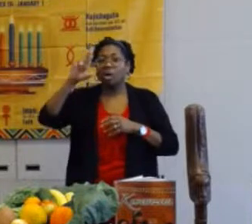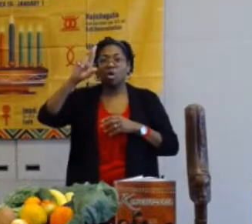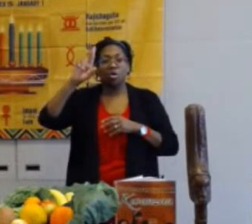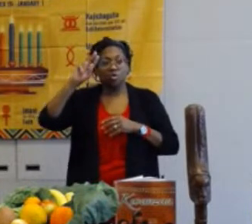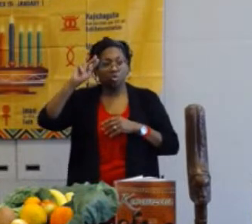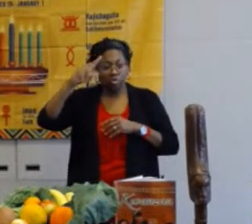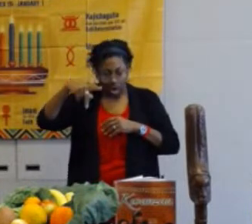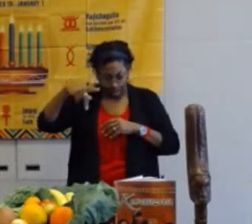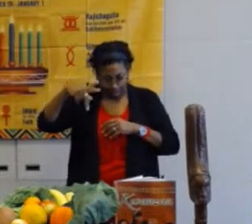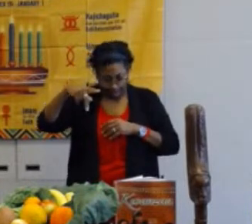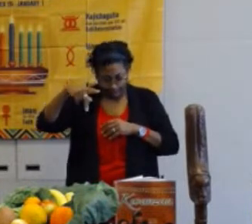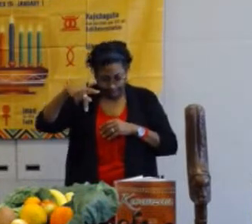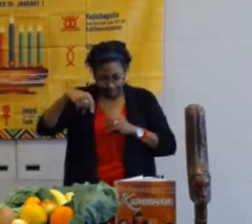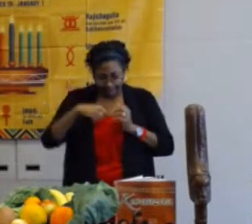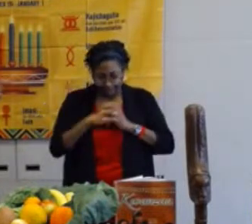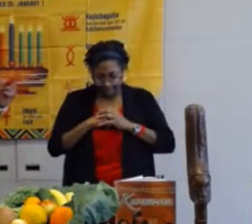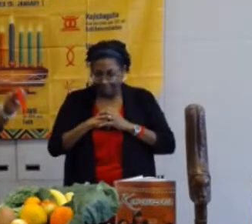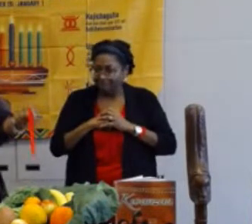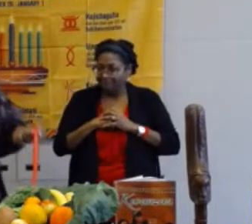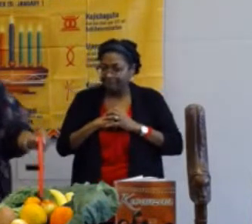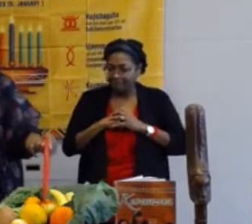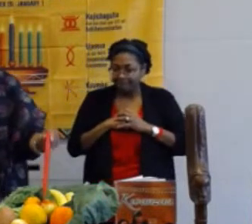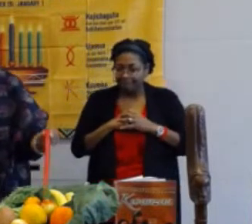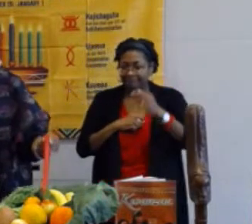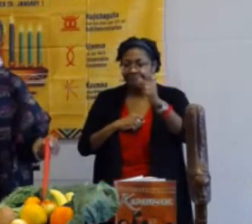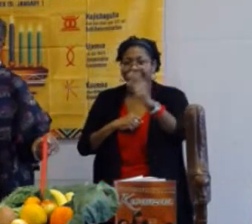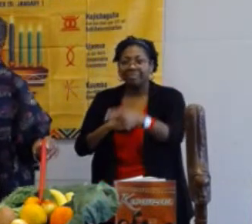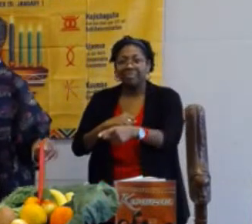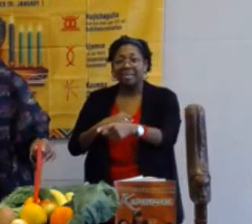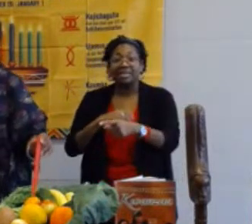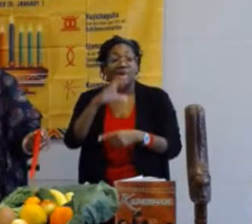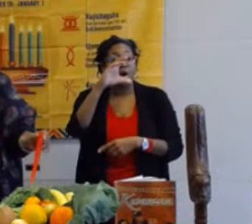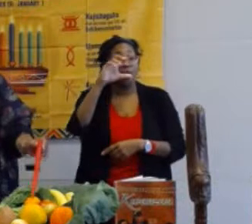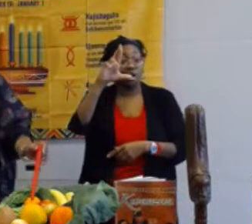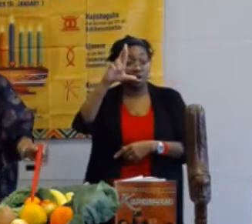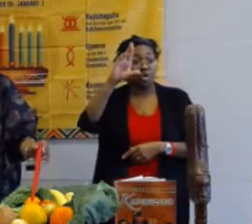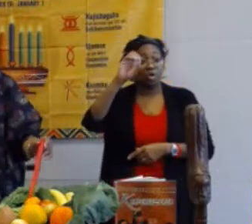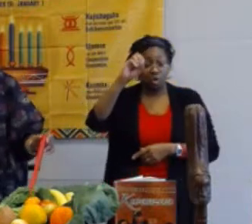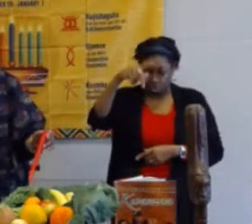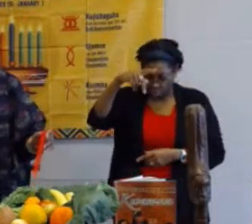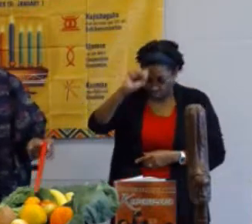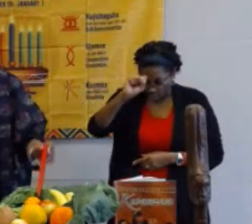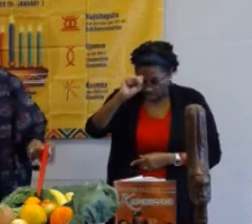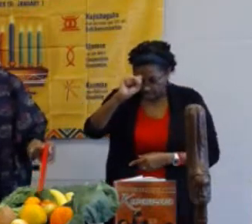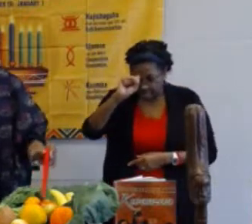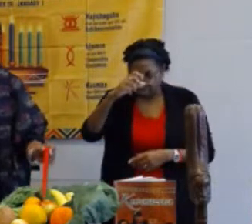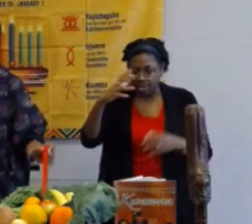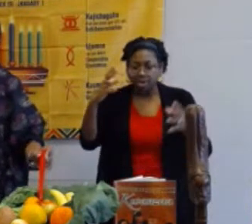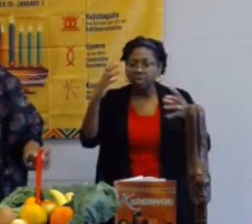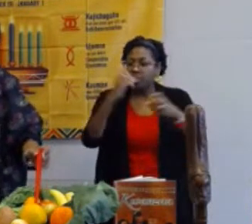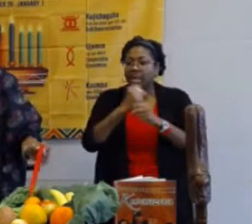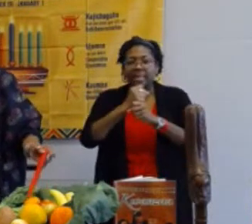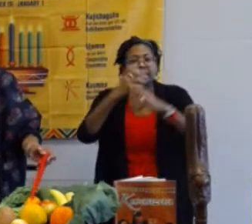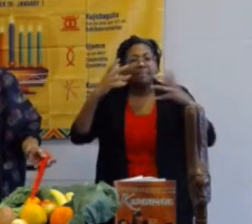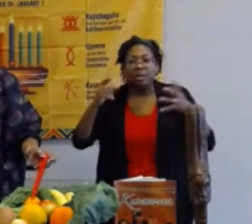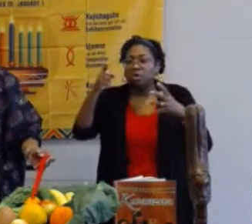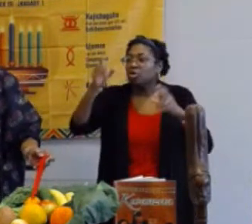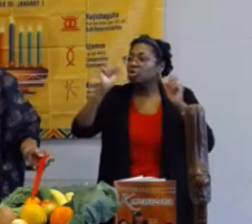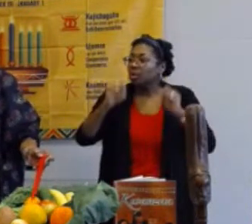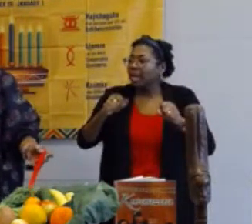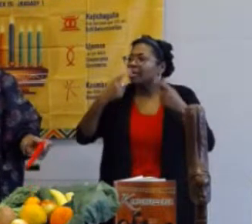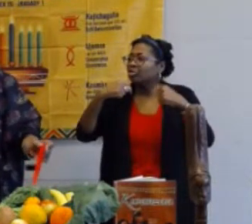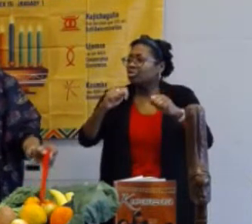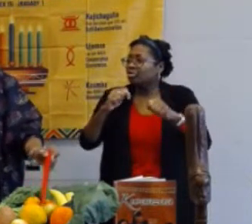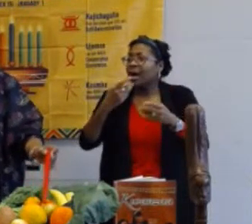Crops. Okay. These are the crops, and I might add, if when you're getting crops, as much as you possibly can, try to